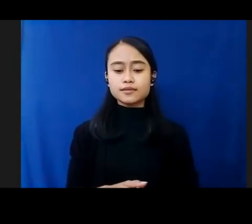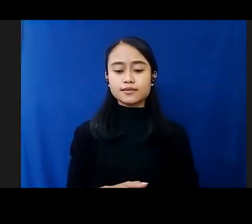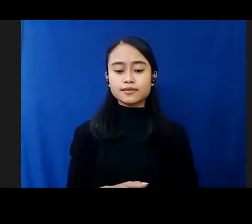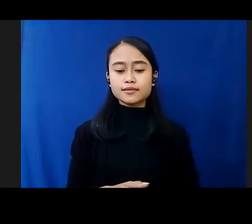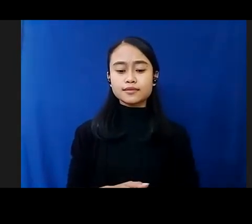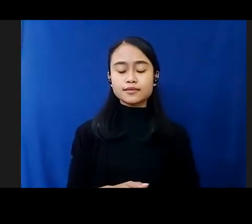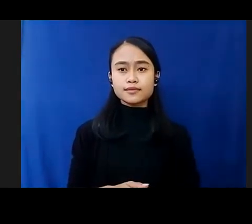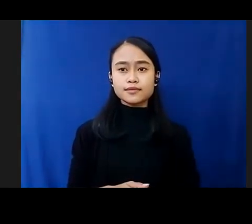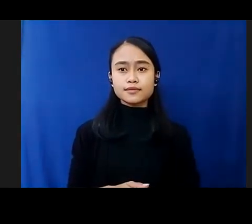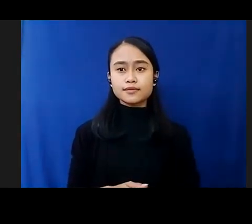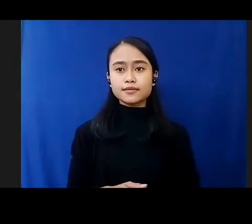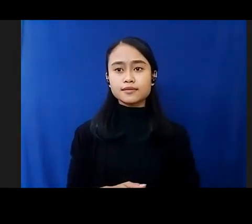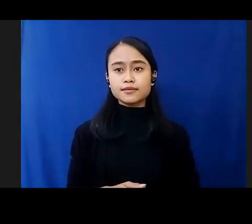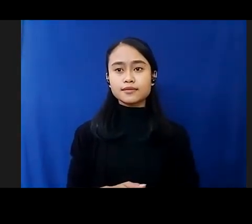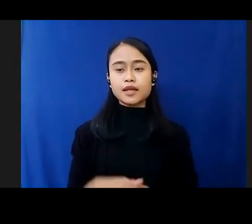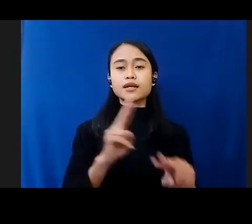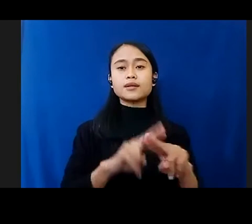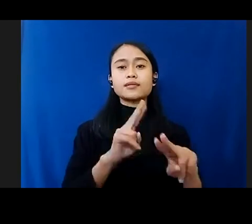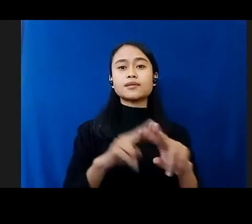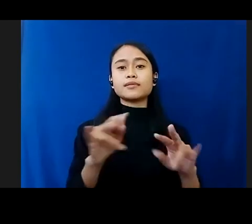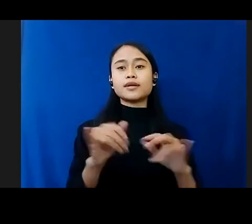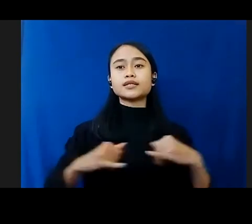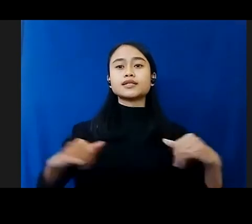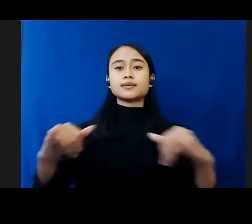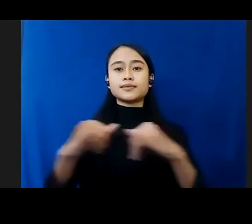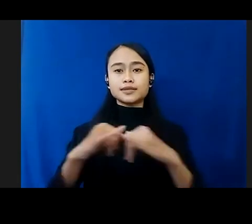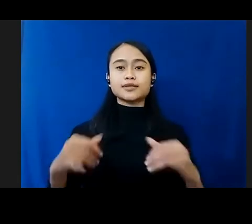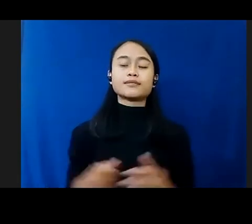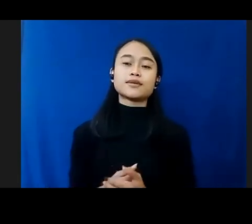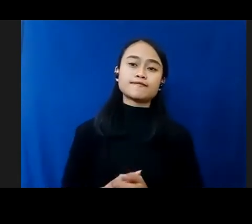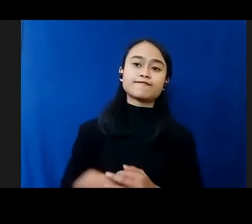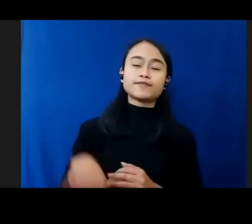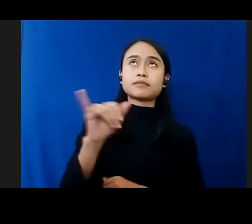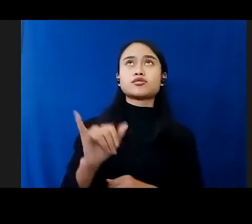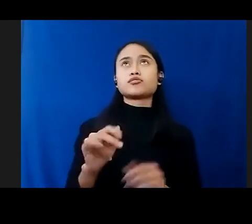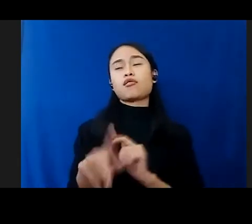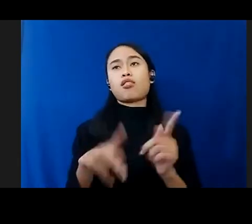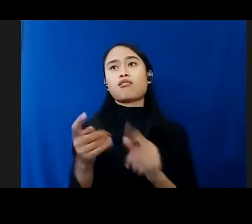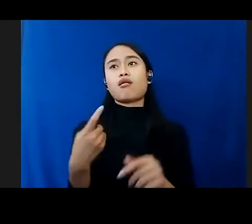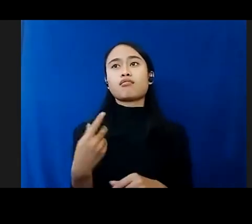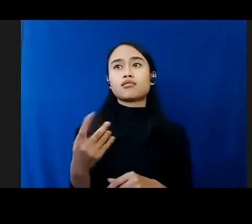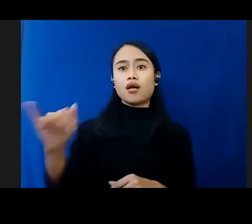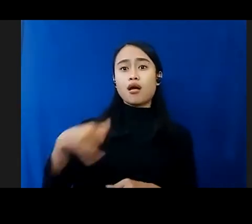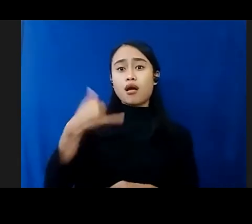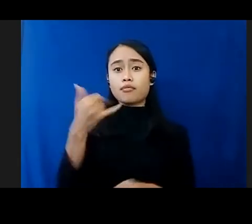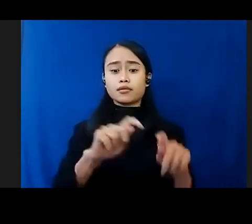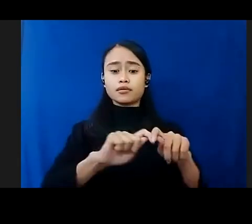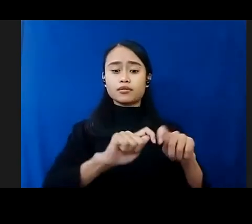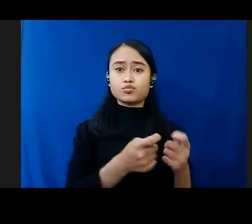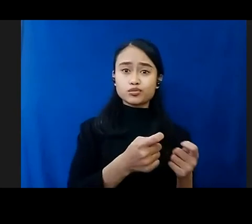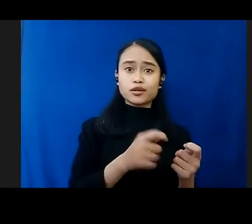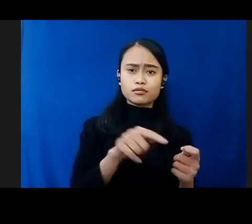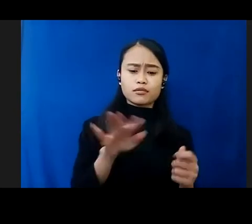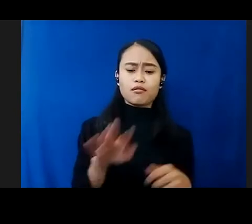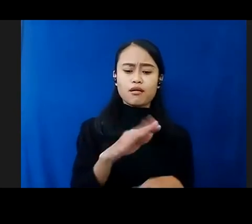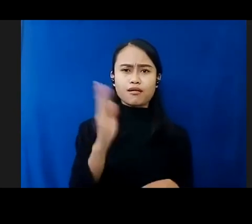Fixed Pretty Much Because They Know Stuff That We Just Don't Know As Adults So We Need To Recognize But Parents